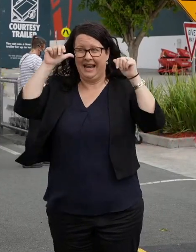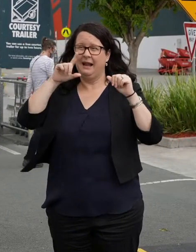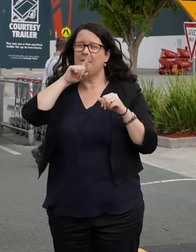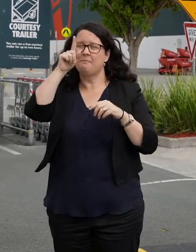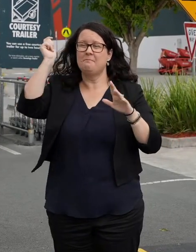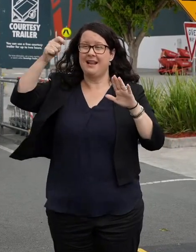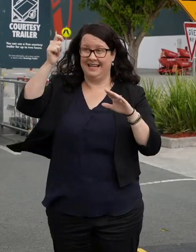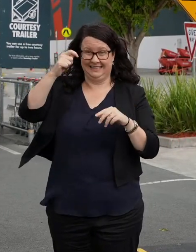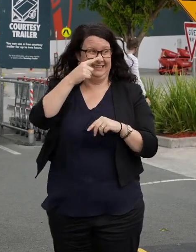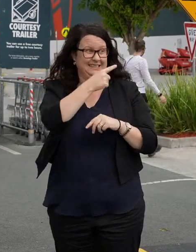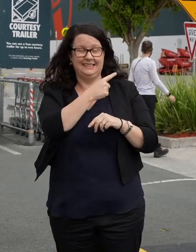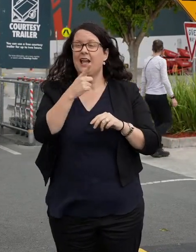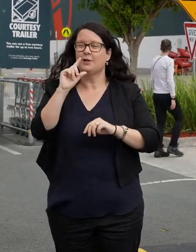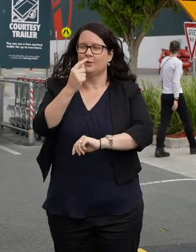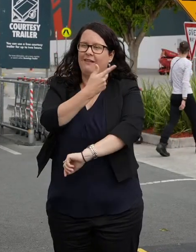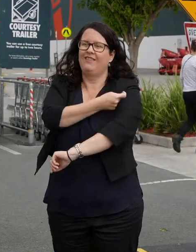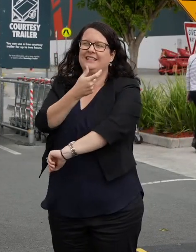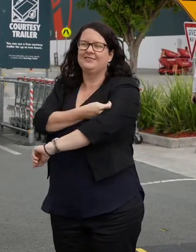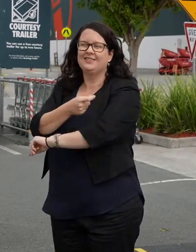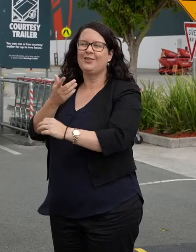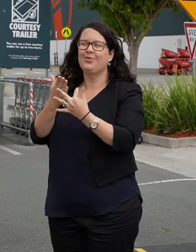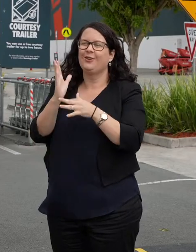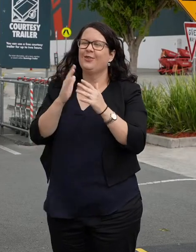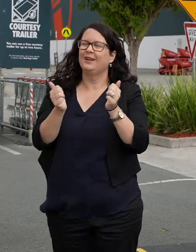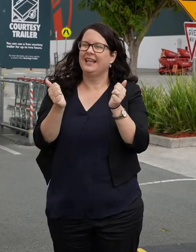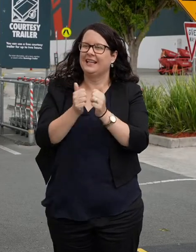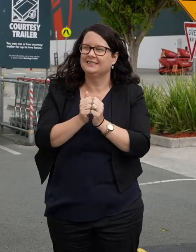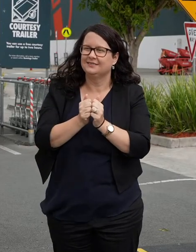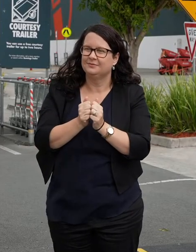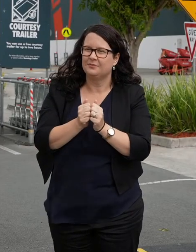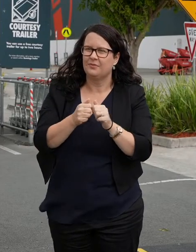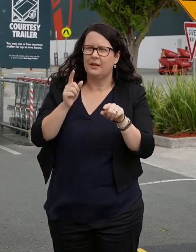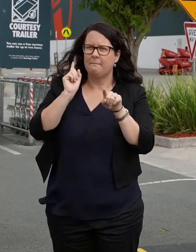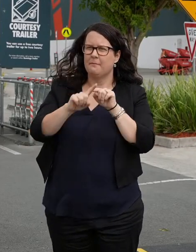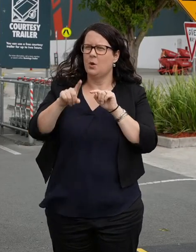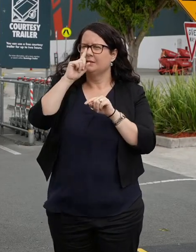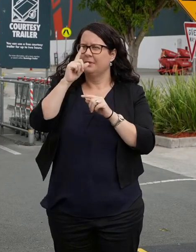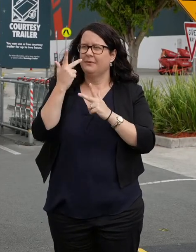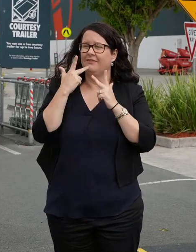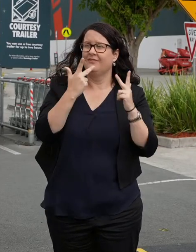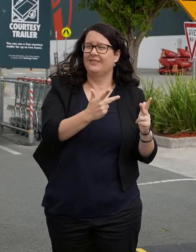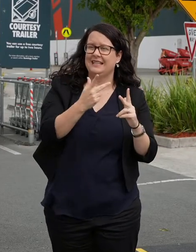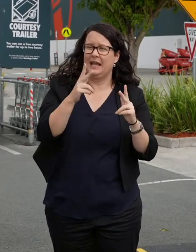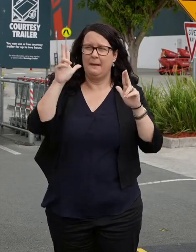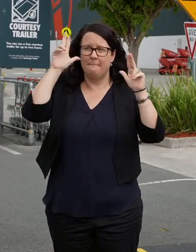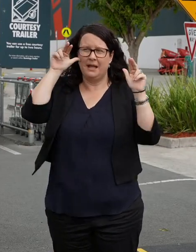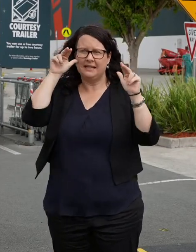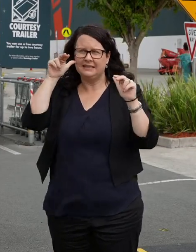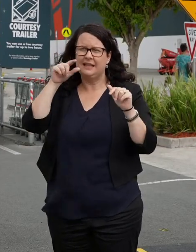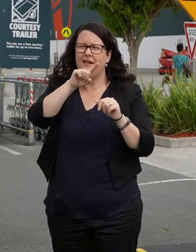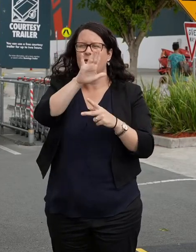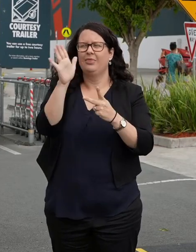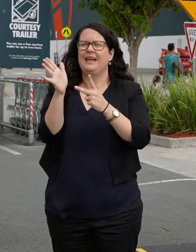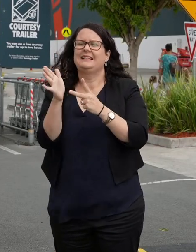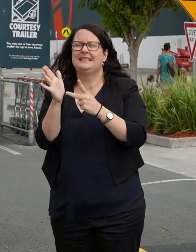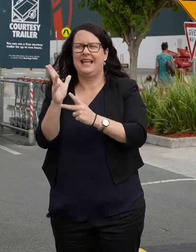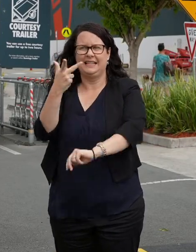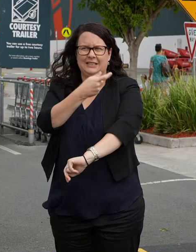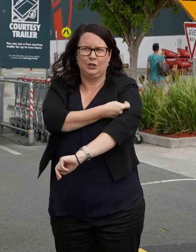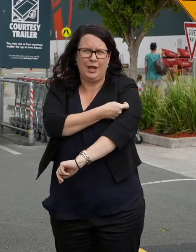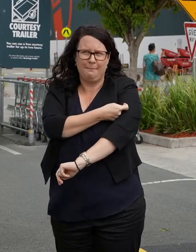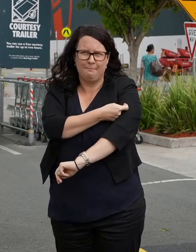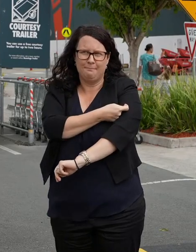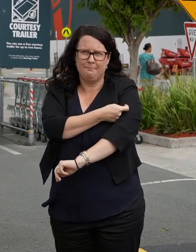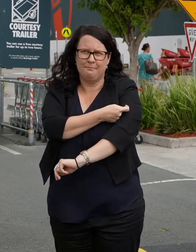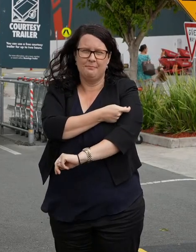doing the vaccinations this weekend. Now, most of the people coming back to our Bunnings this weekend are ones who are coming back for their second jab, but